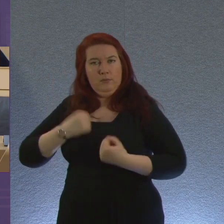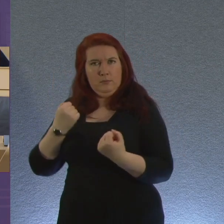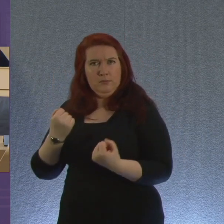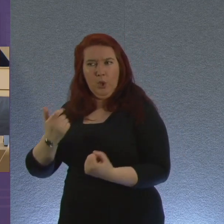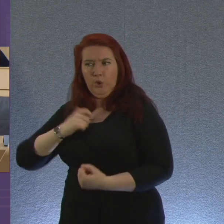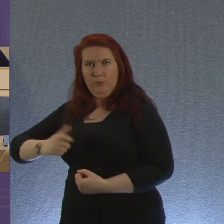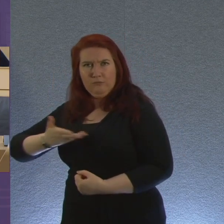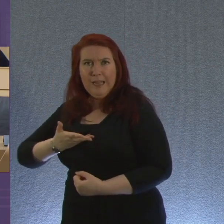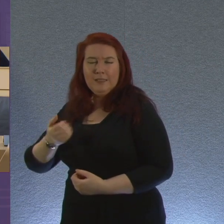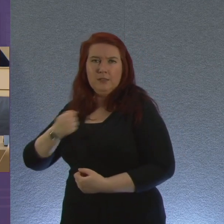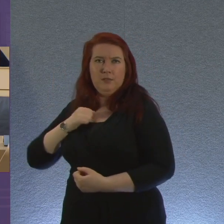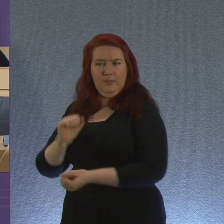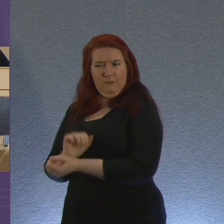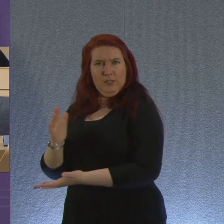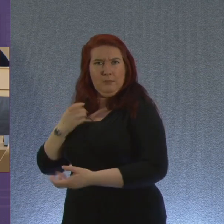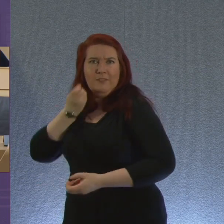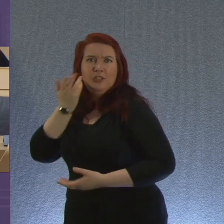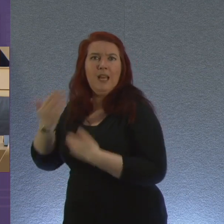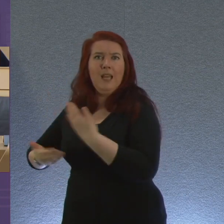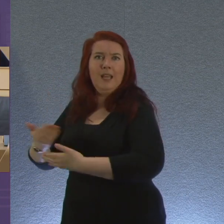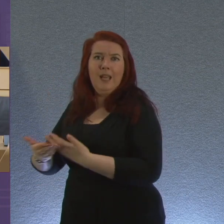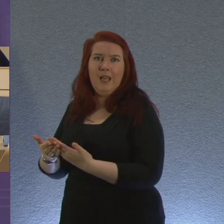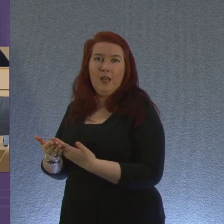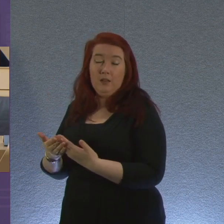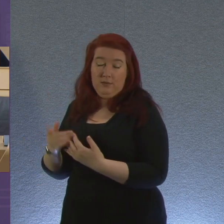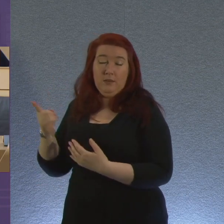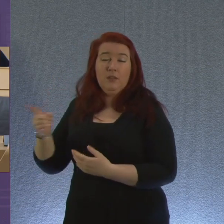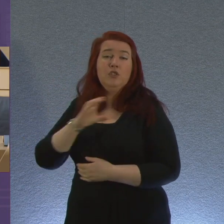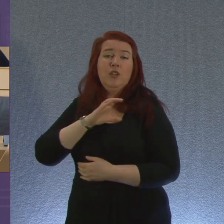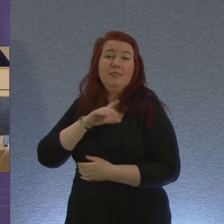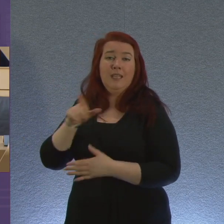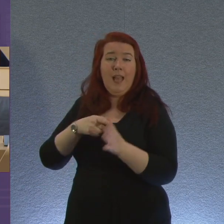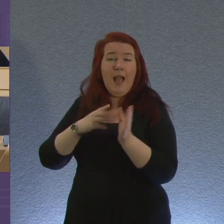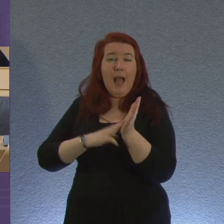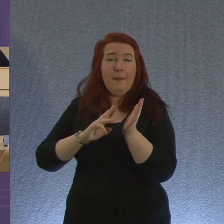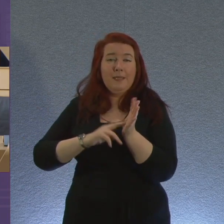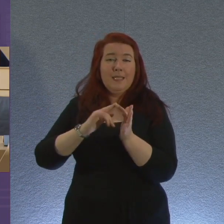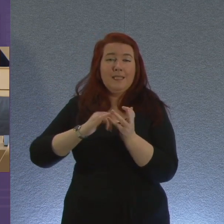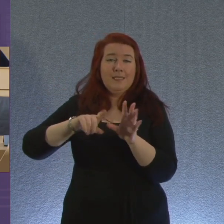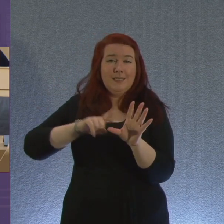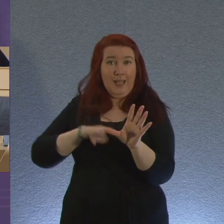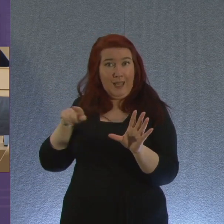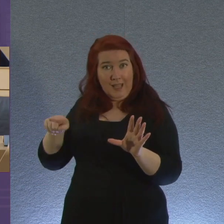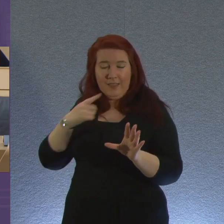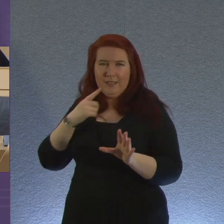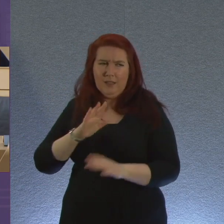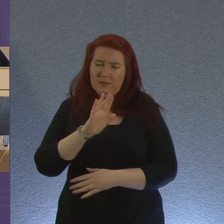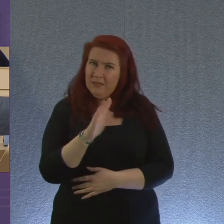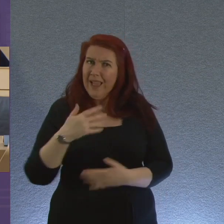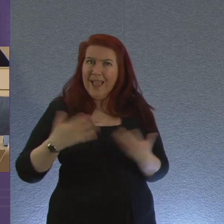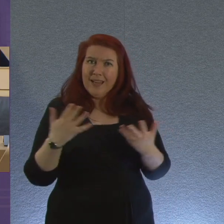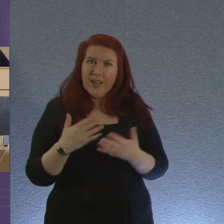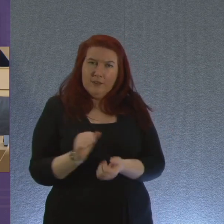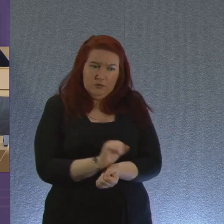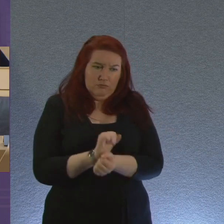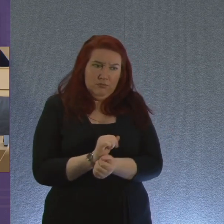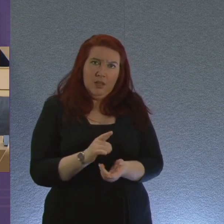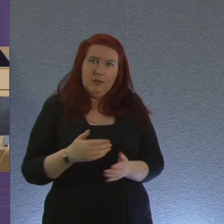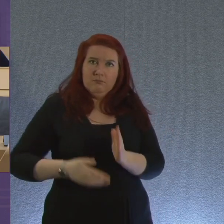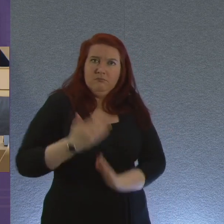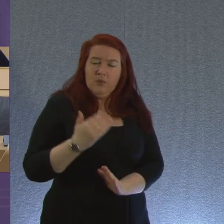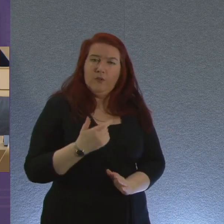and human rights. I agree with Amnesty when they say that any restriction on the individual human rights must